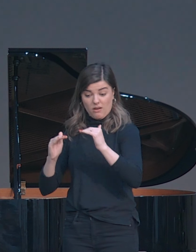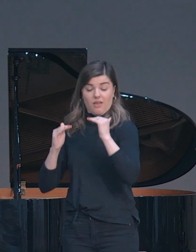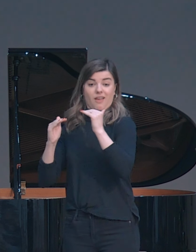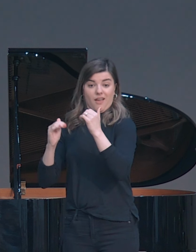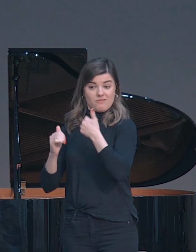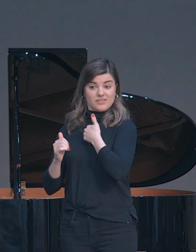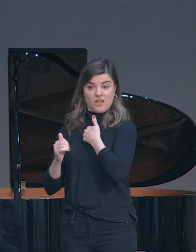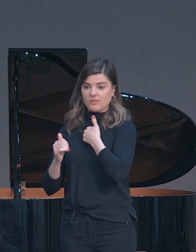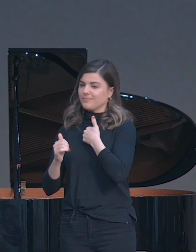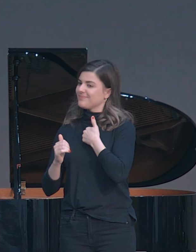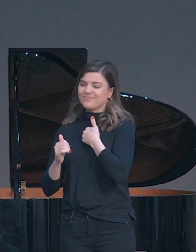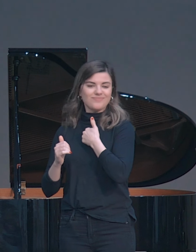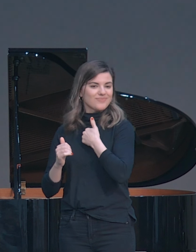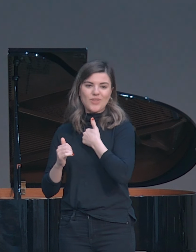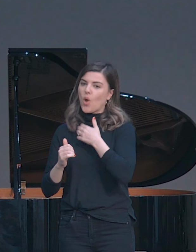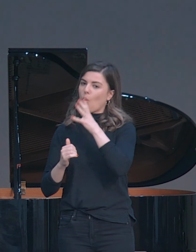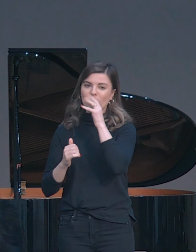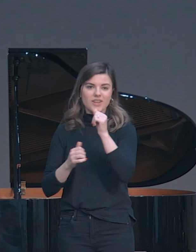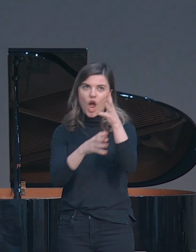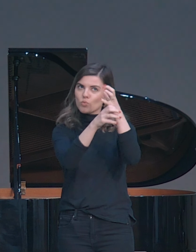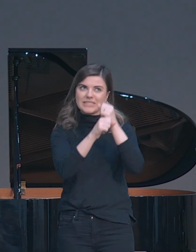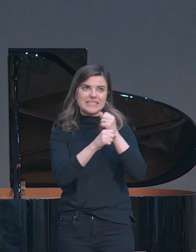will not be rewarded by the Father.